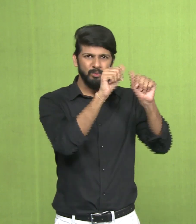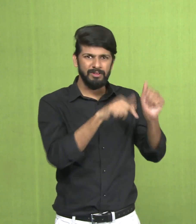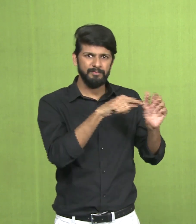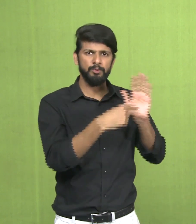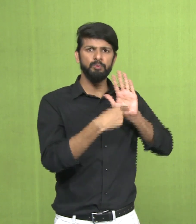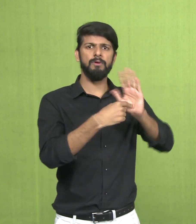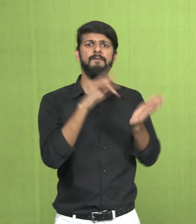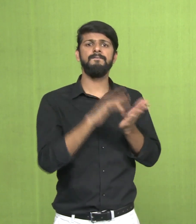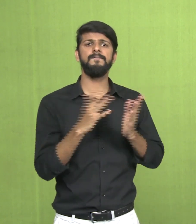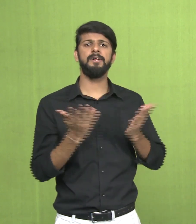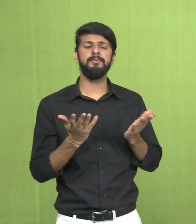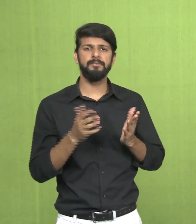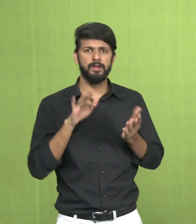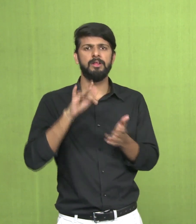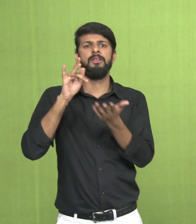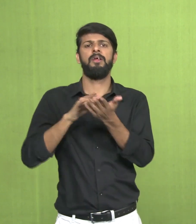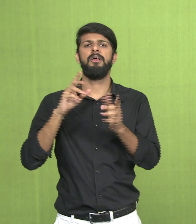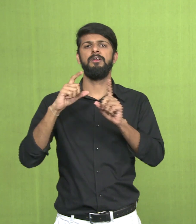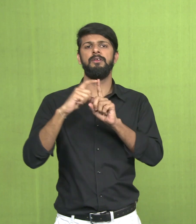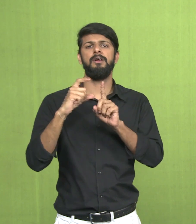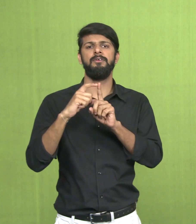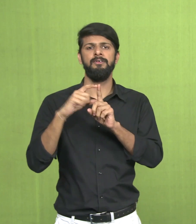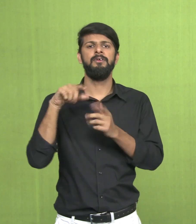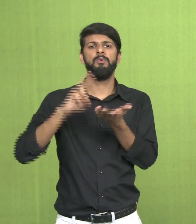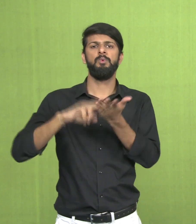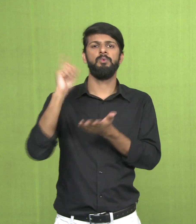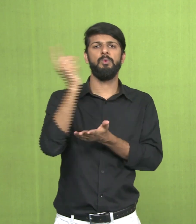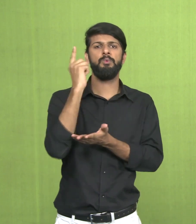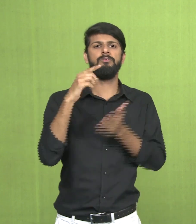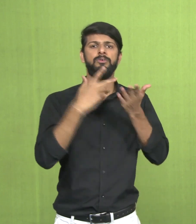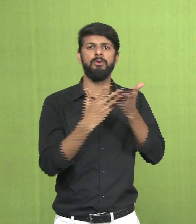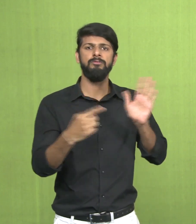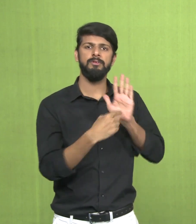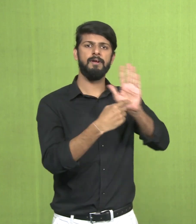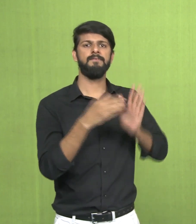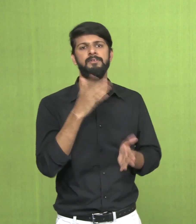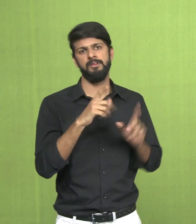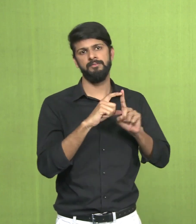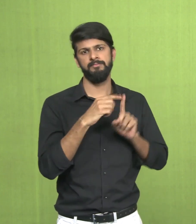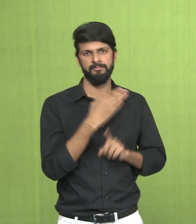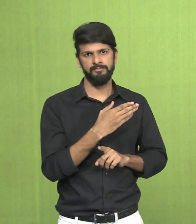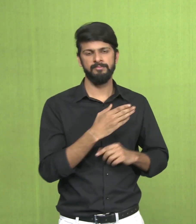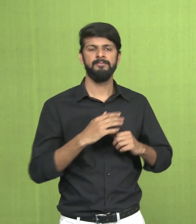Answer number 2. The dancing girl is exhibited at the National Museum at New Delhi.